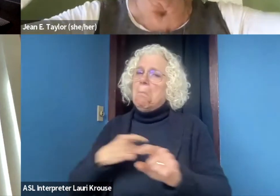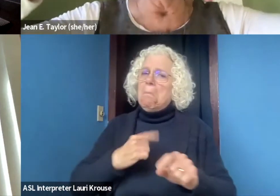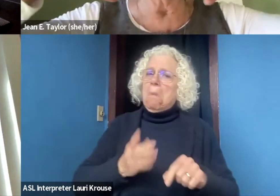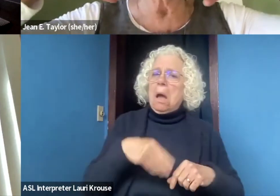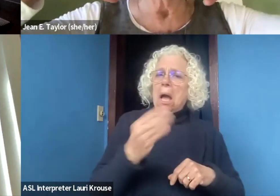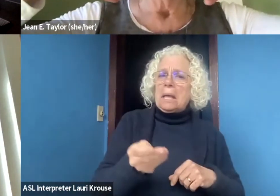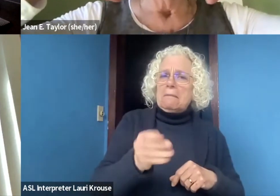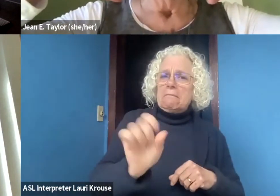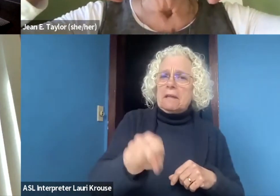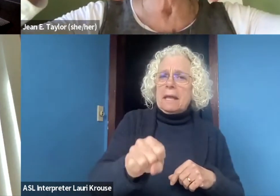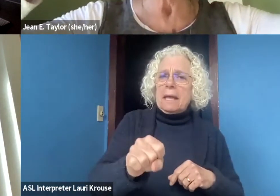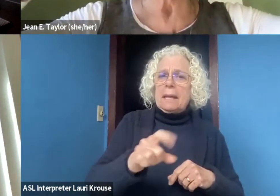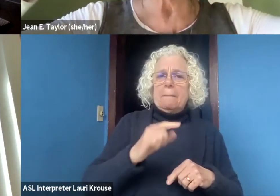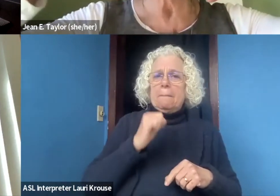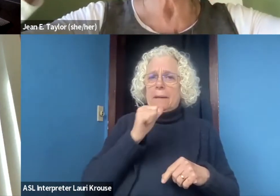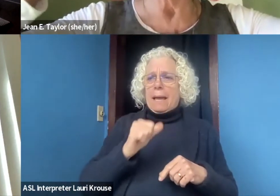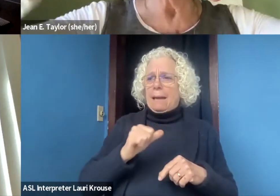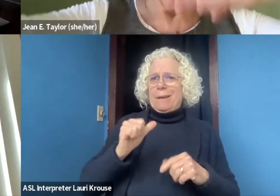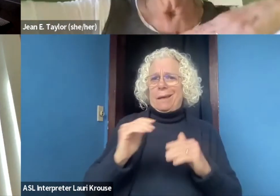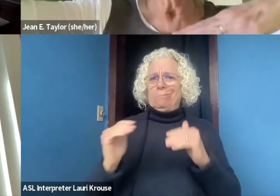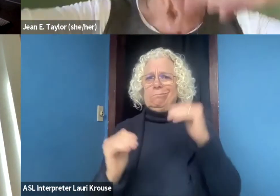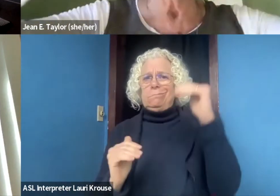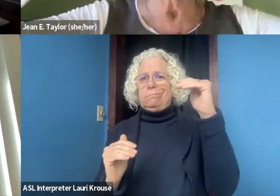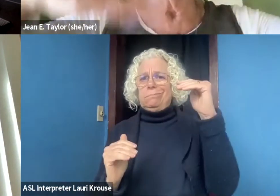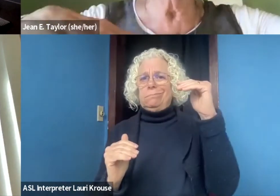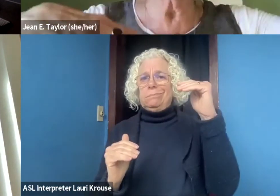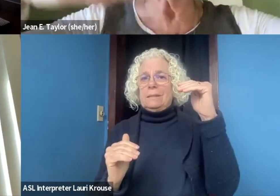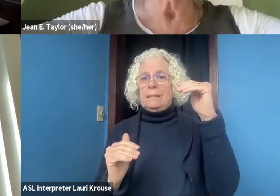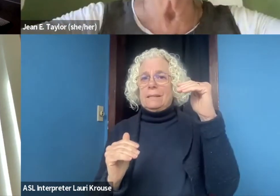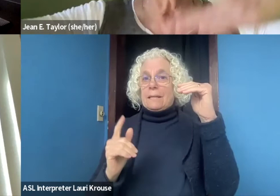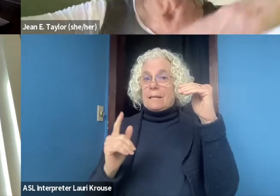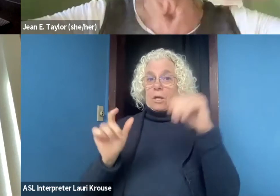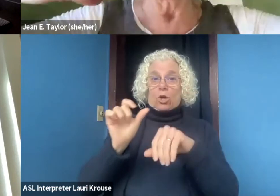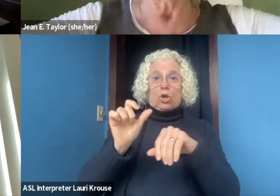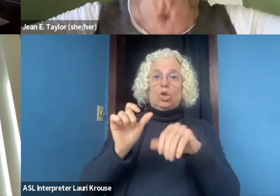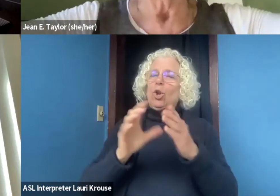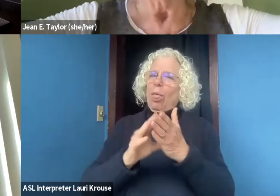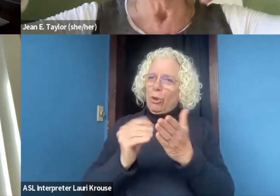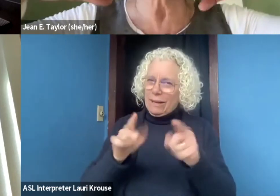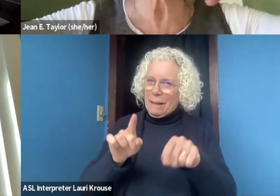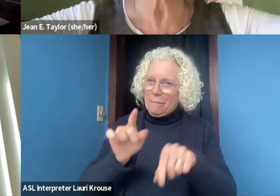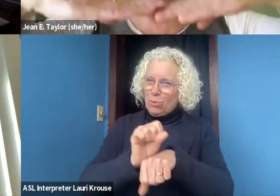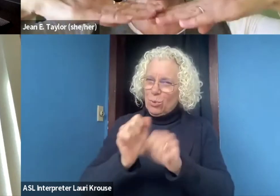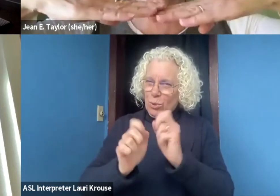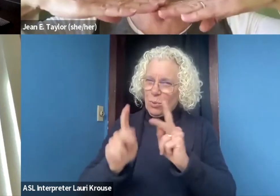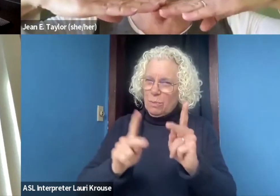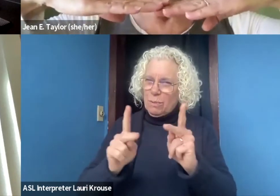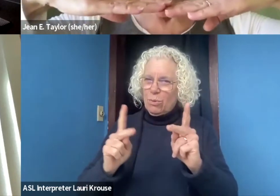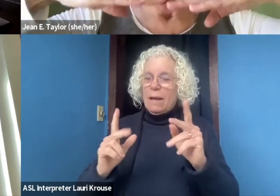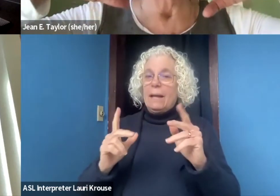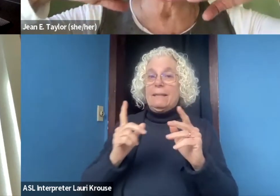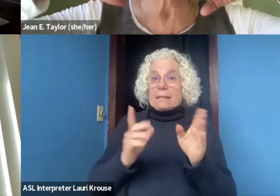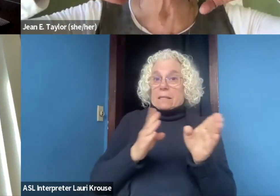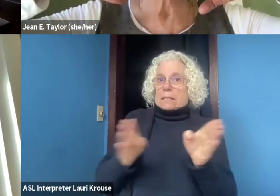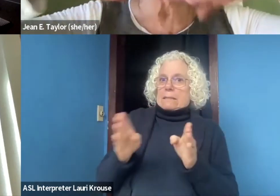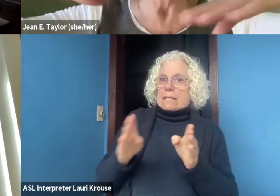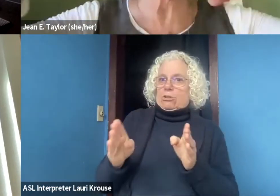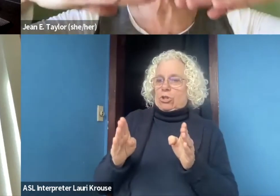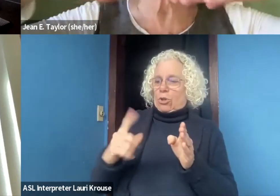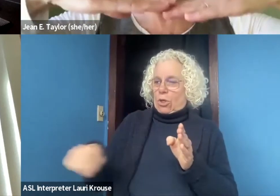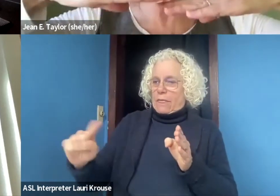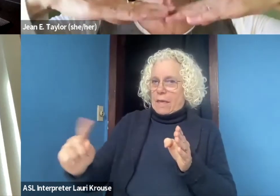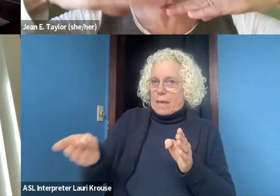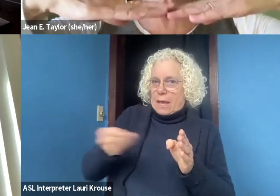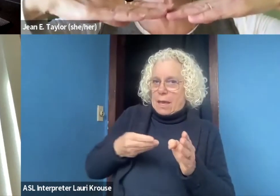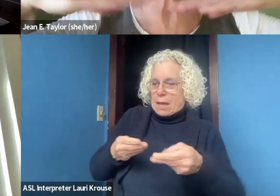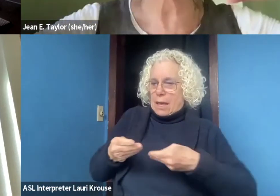as equals. Even though learning always happens when you're working with people, it does. This is intentional. And we're tackling